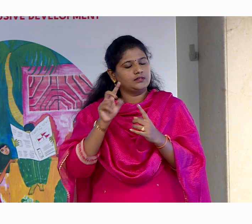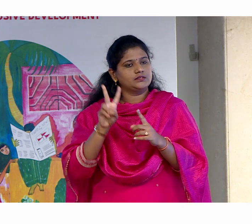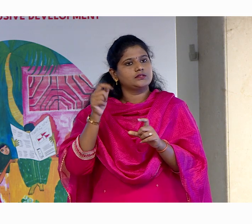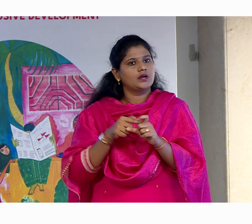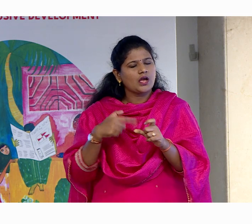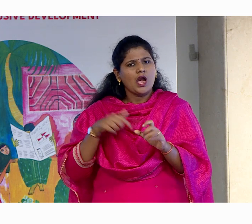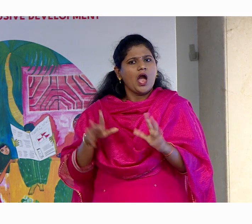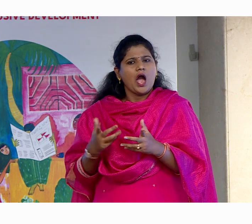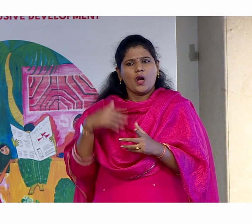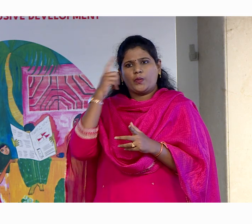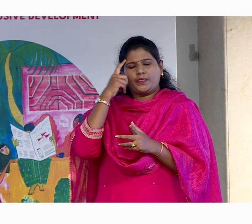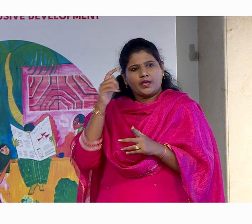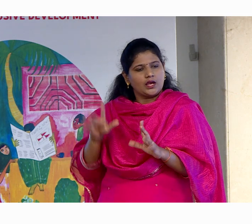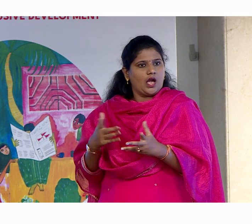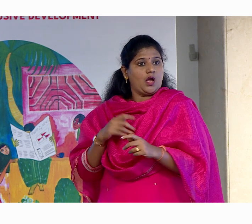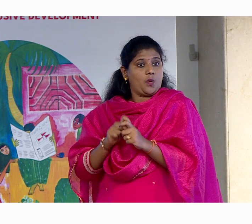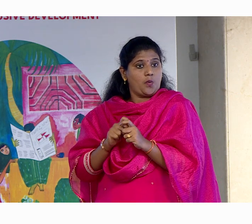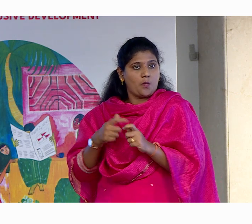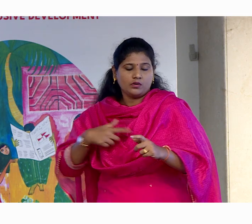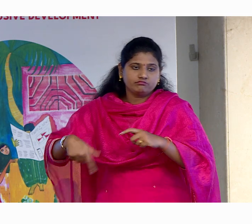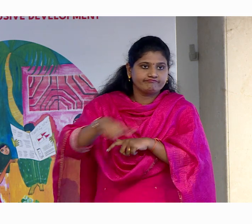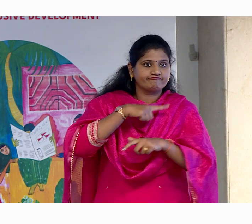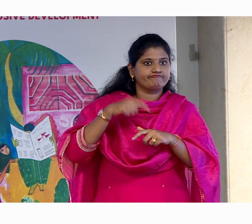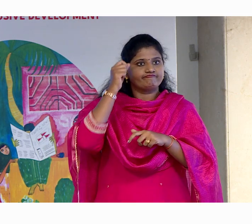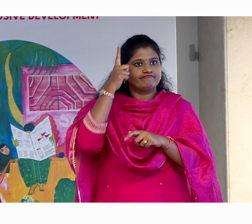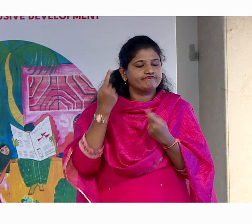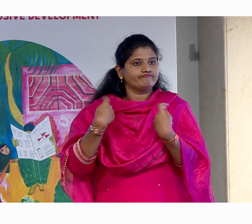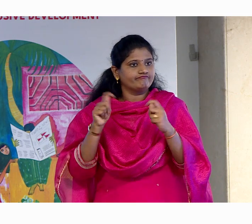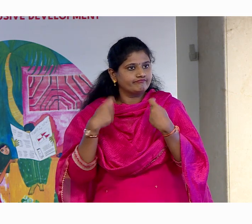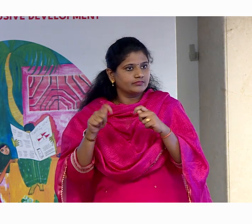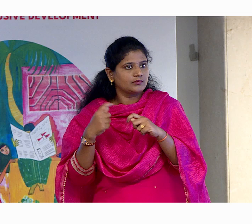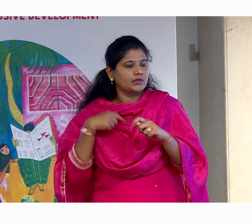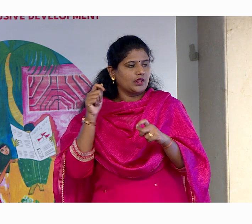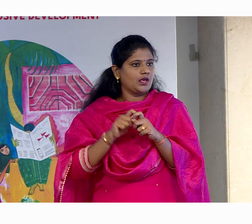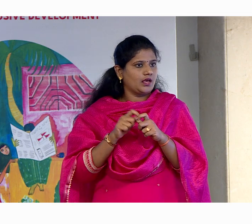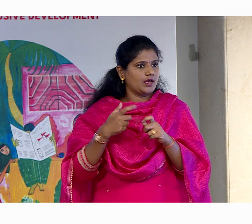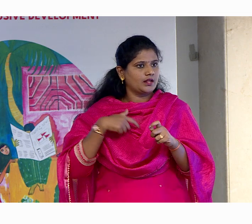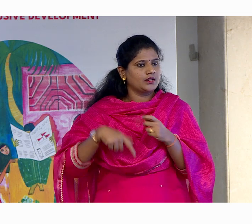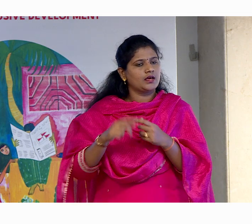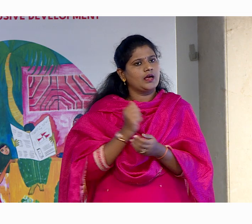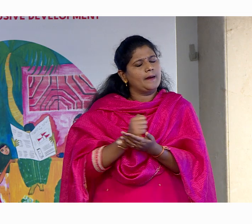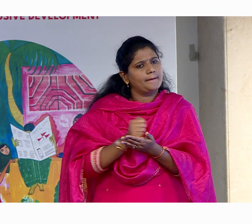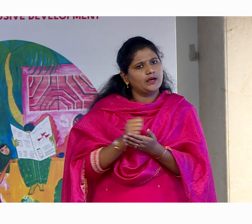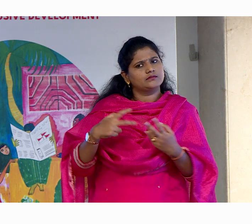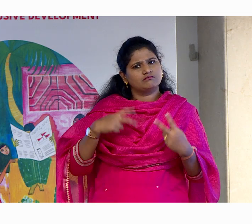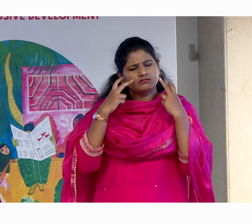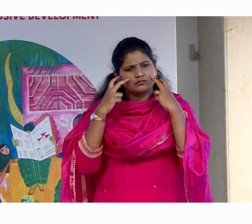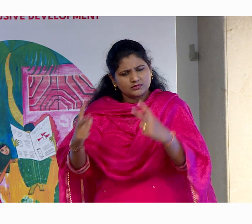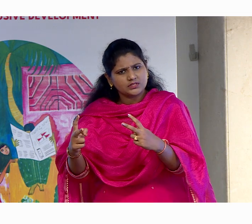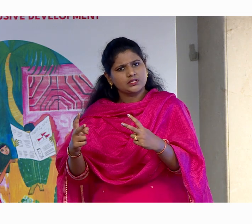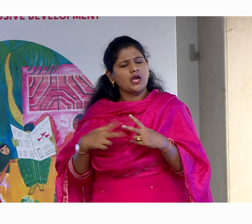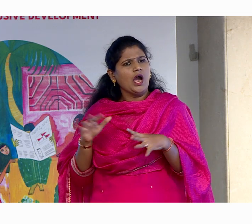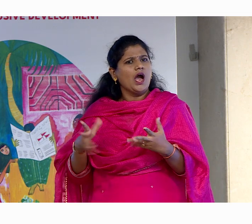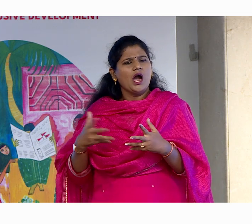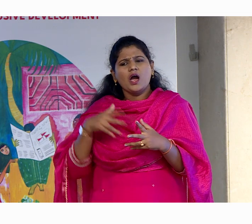how they work. And we, in 2001, started looking at primary care practitioners to see how they actually